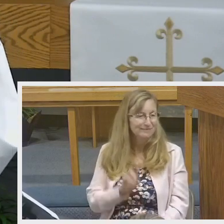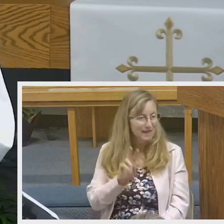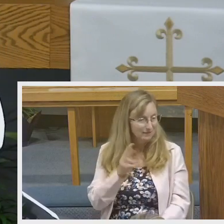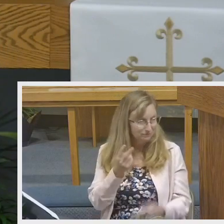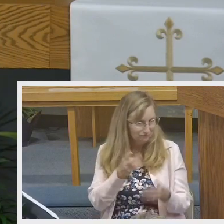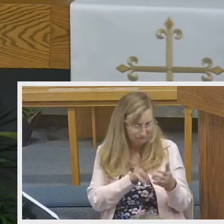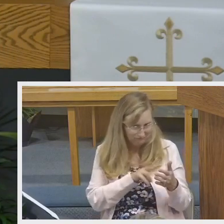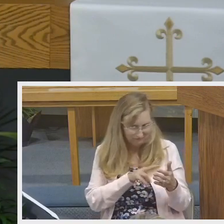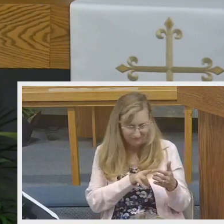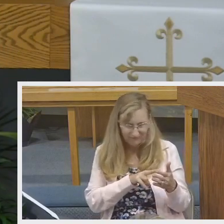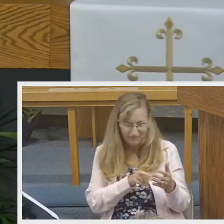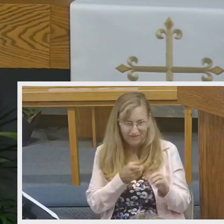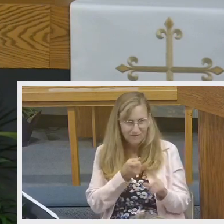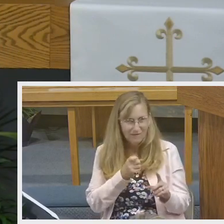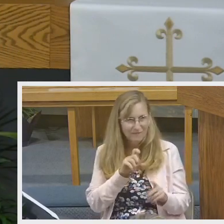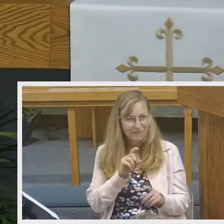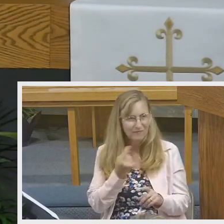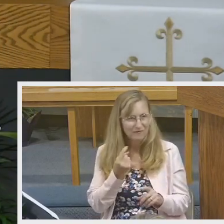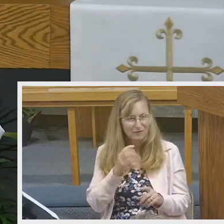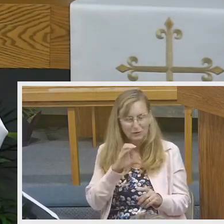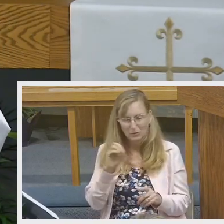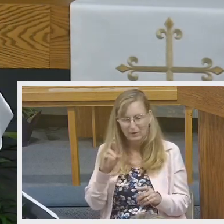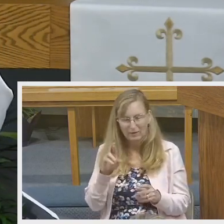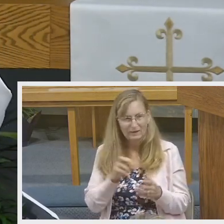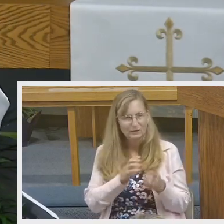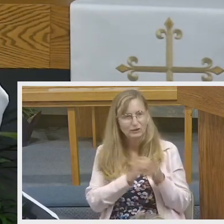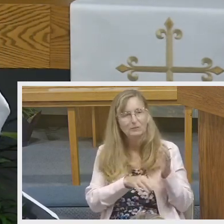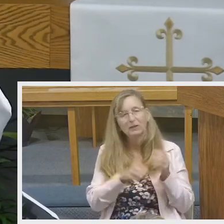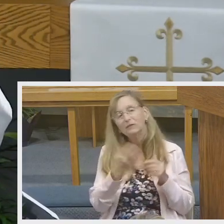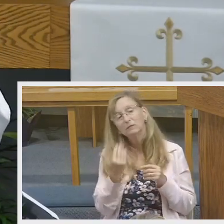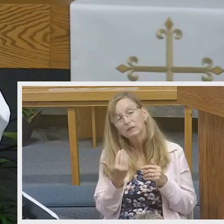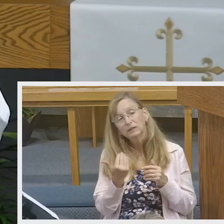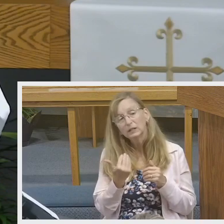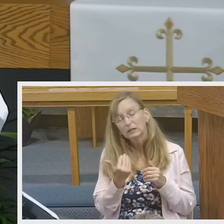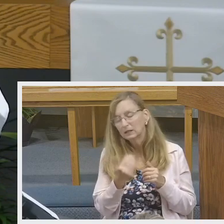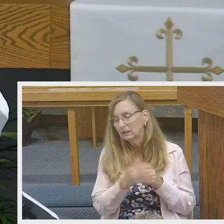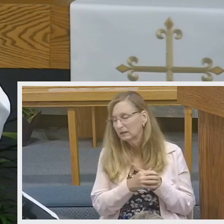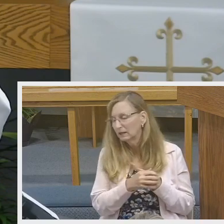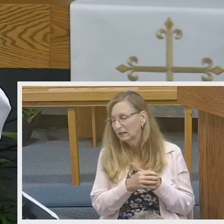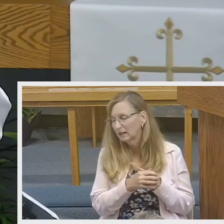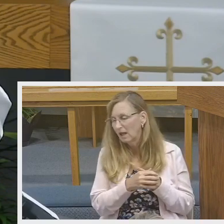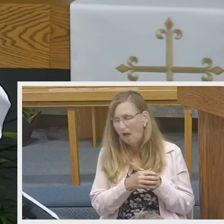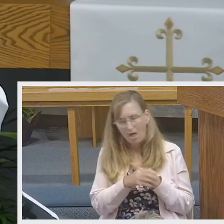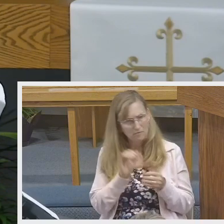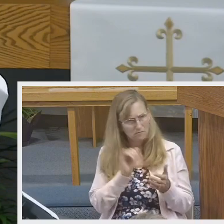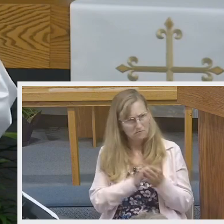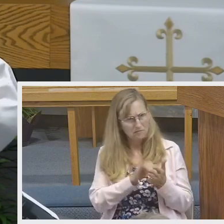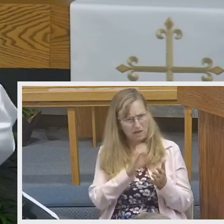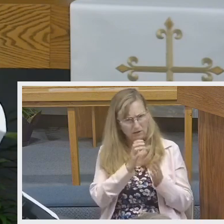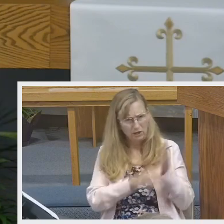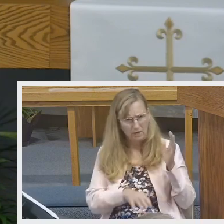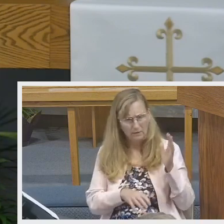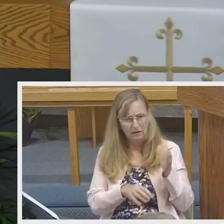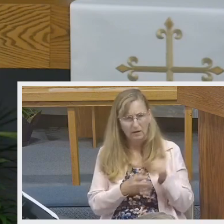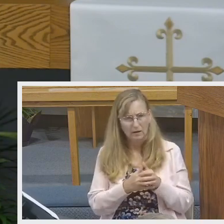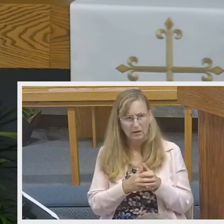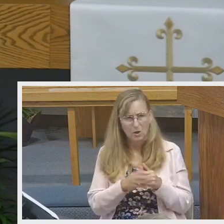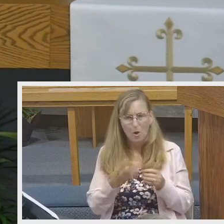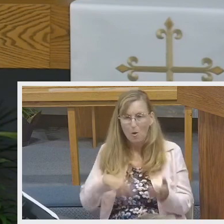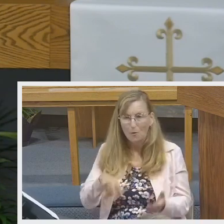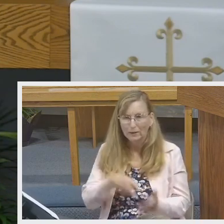Our second reading comes from 1 Corinthians chapter 15. That entire chapter, 1 Corinthians 15, is a resurrection